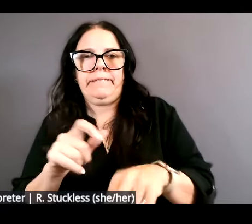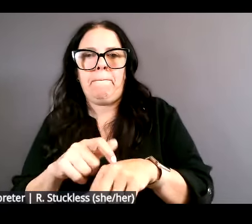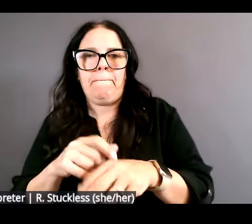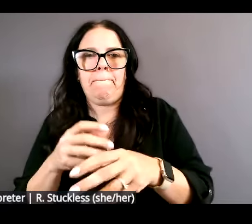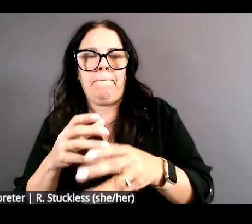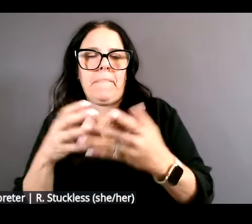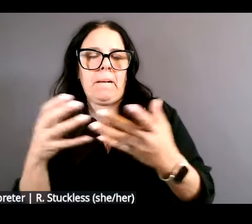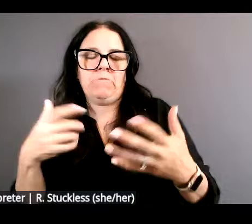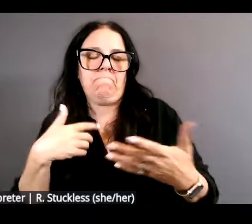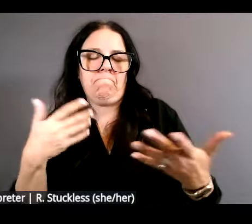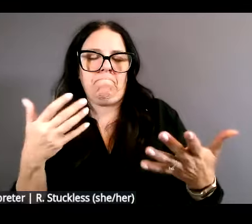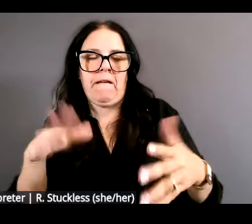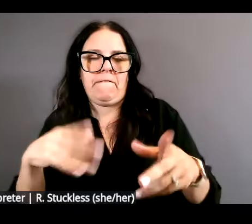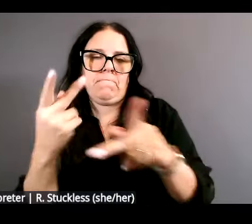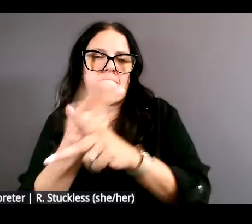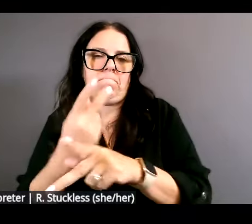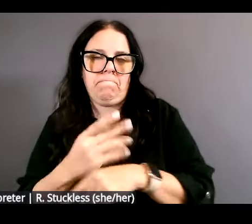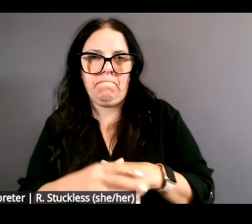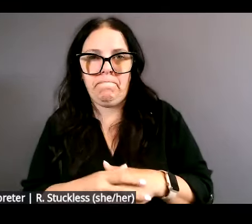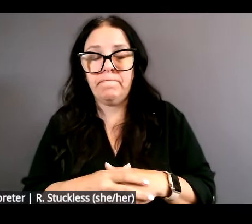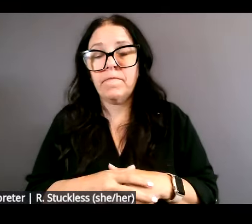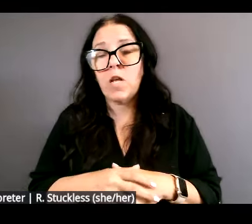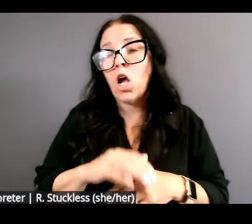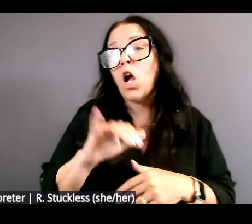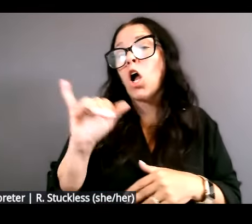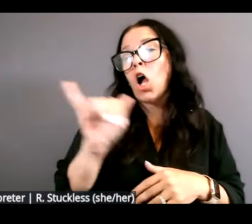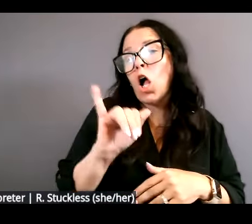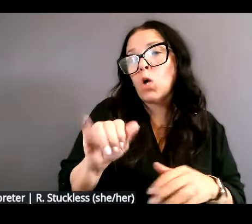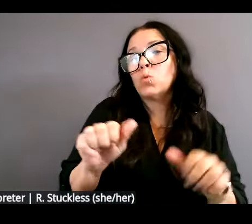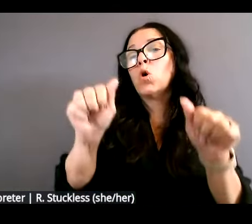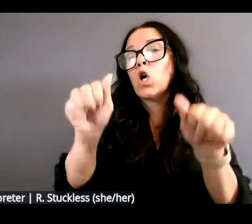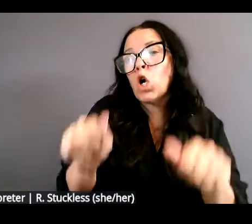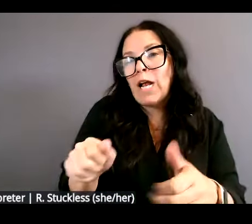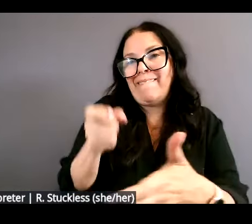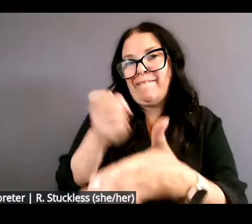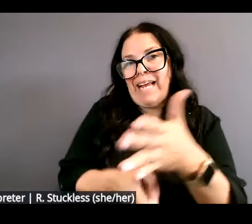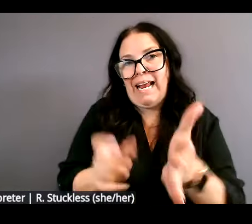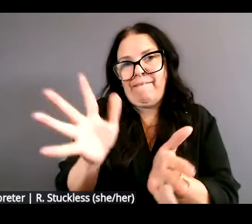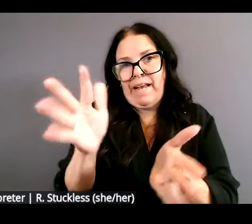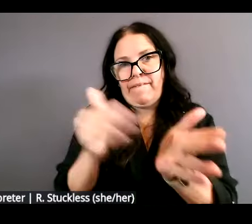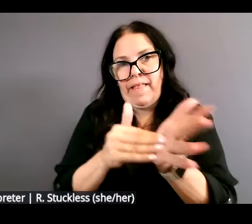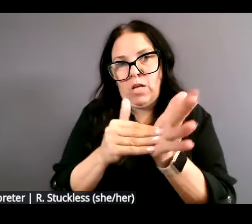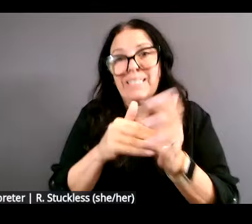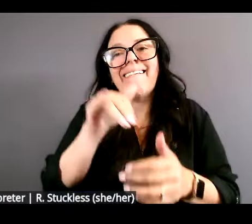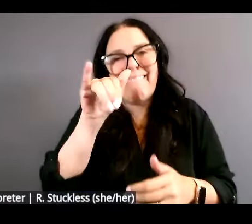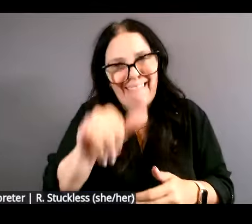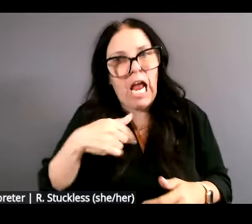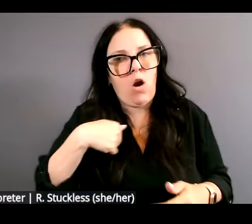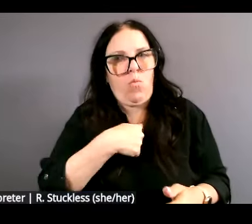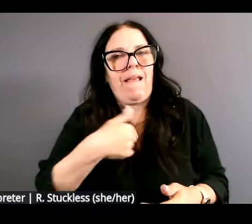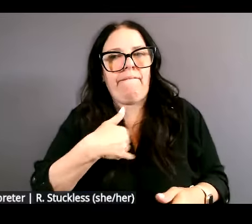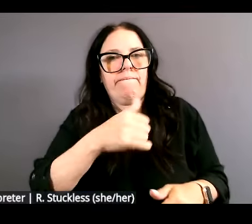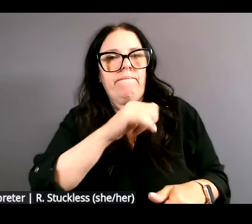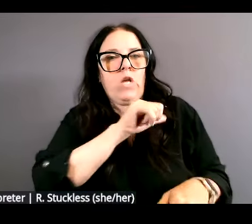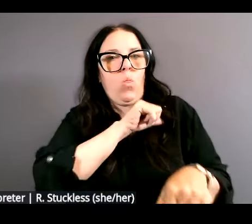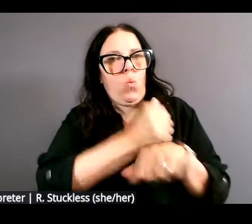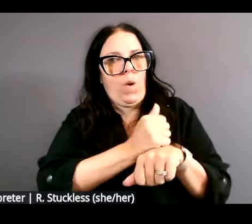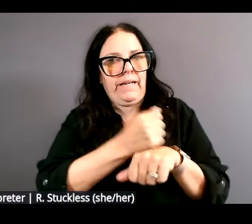cost would be. We could also impose a fine of $5,000. That is within our